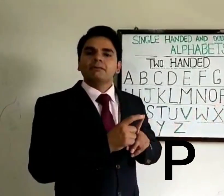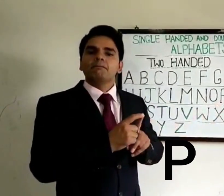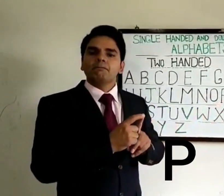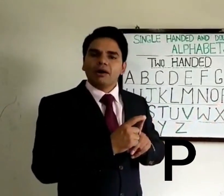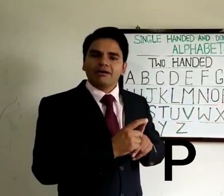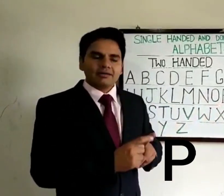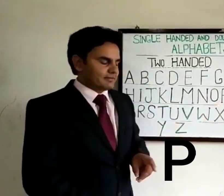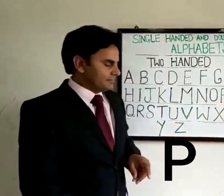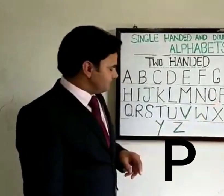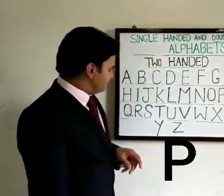P,